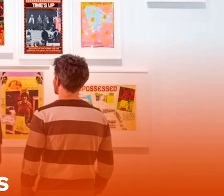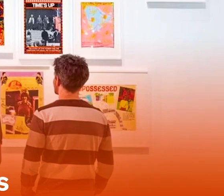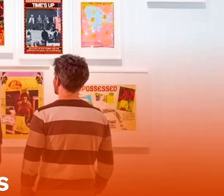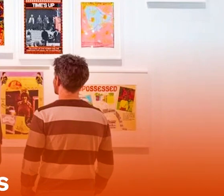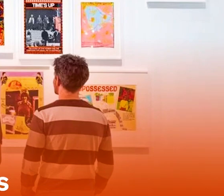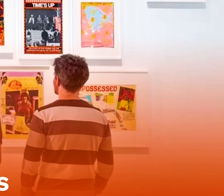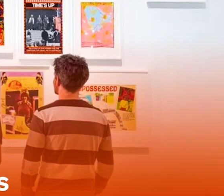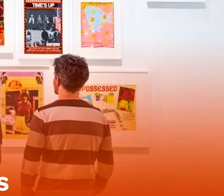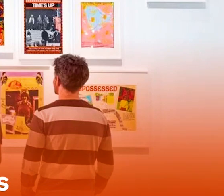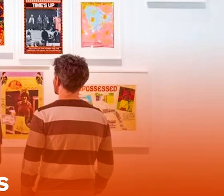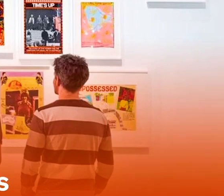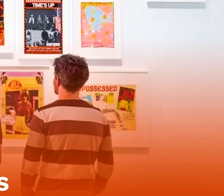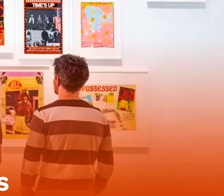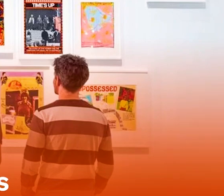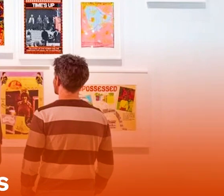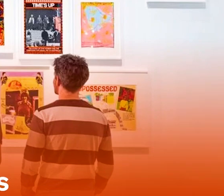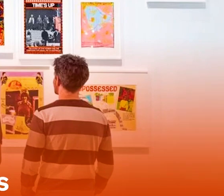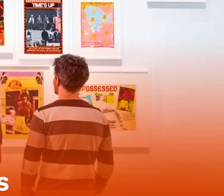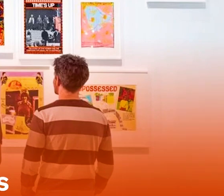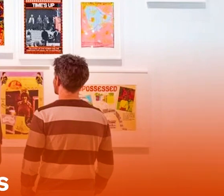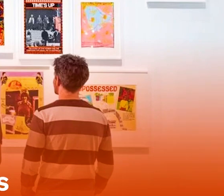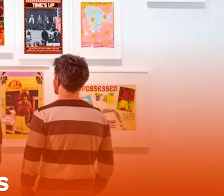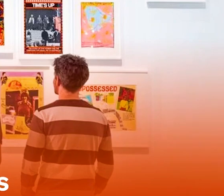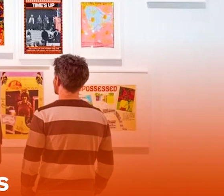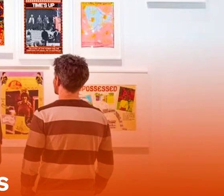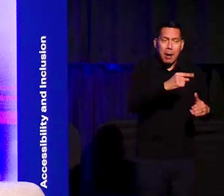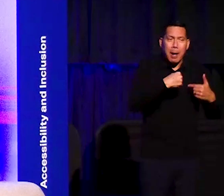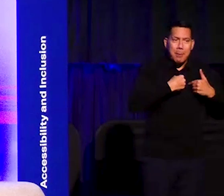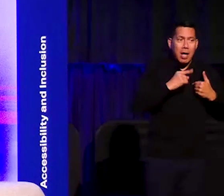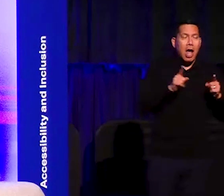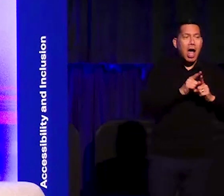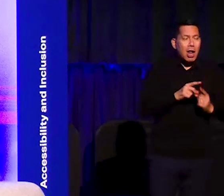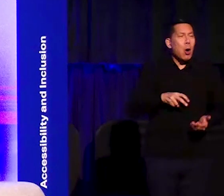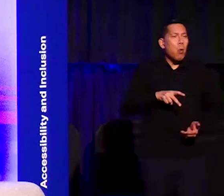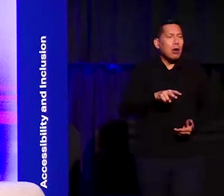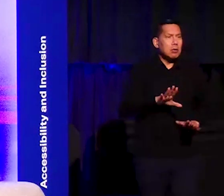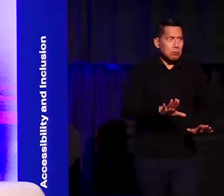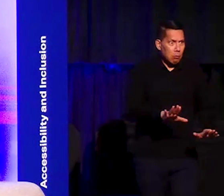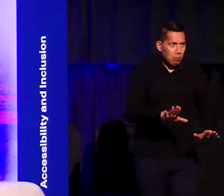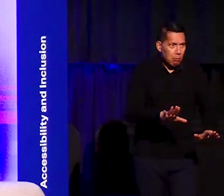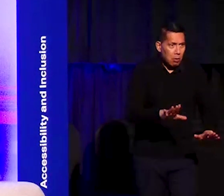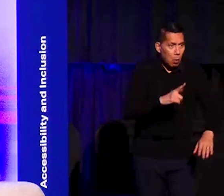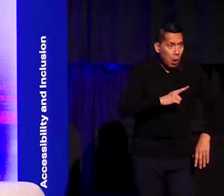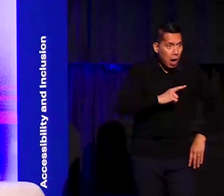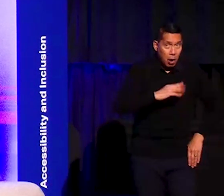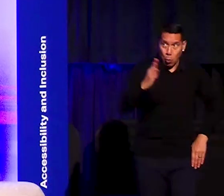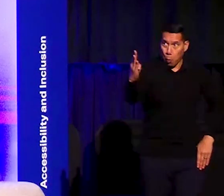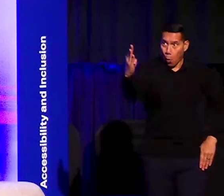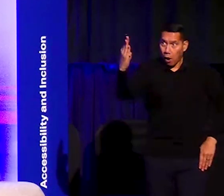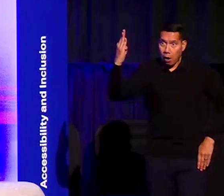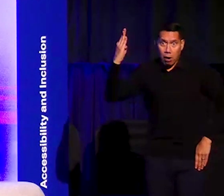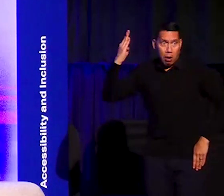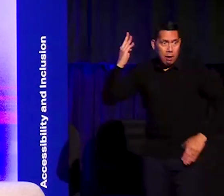polished wood. It was lovely. But the thing that made me slow down and take my time was that the walls were